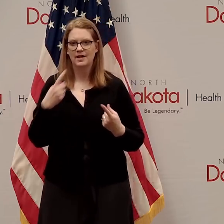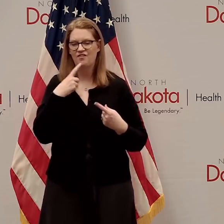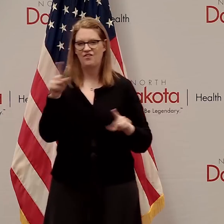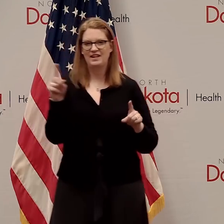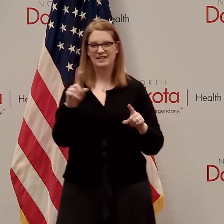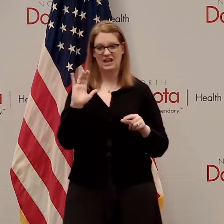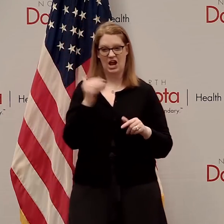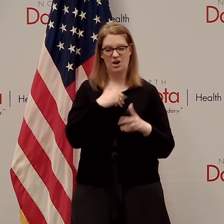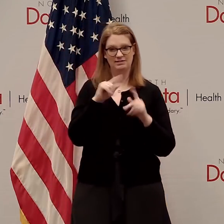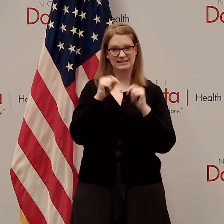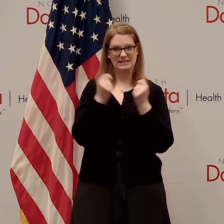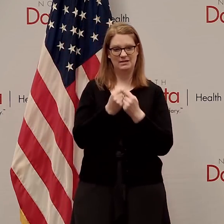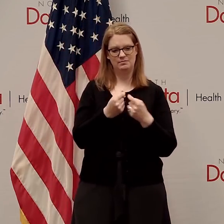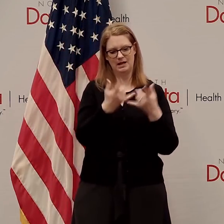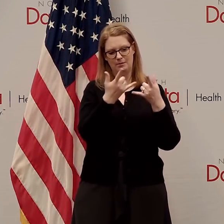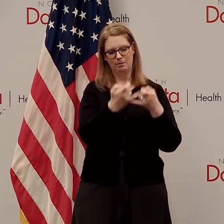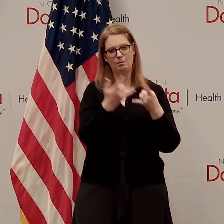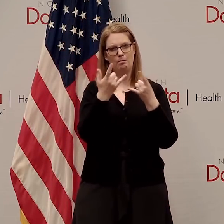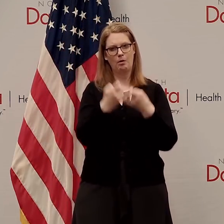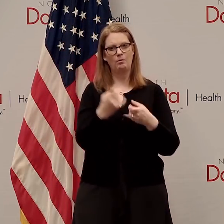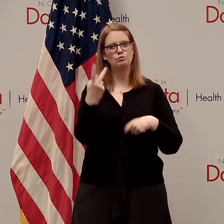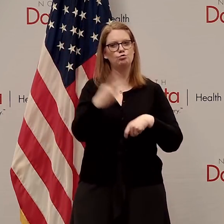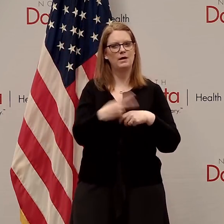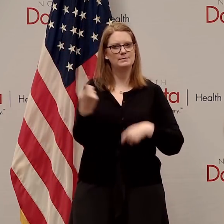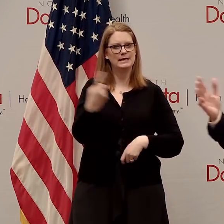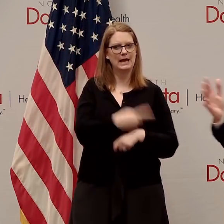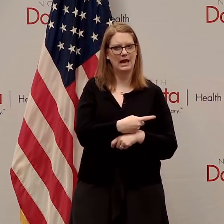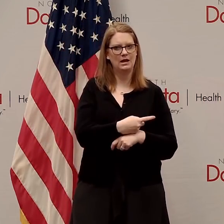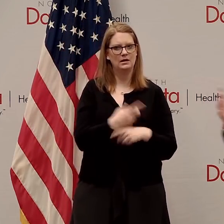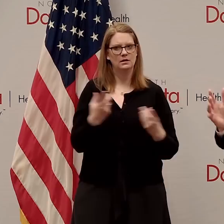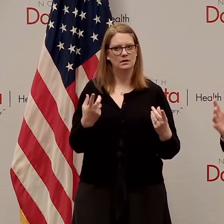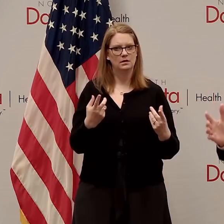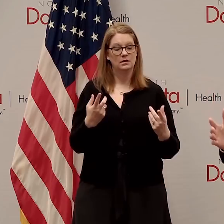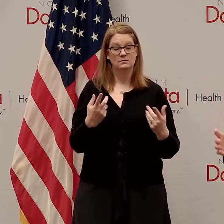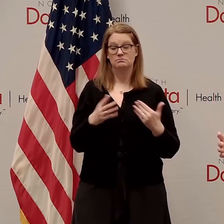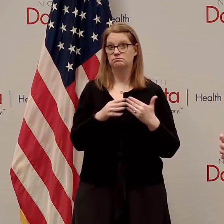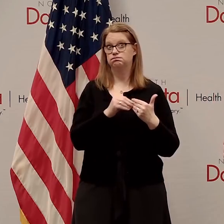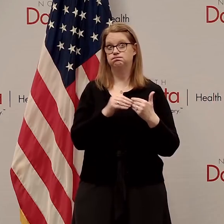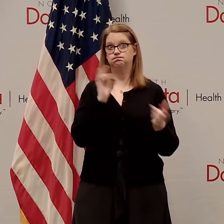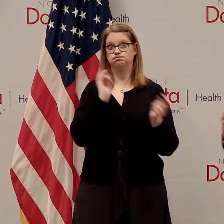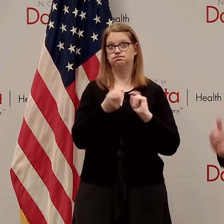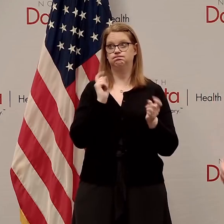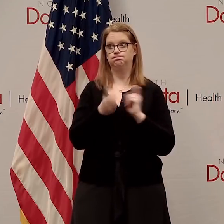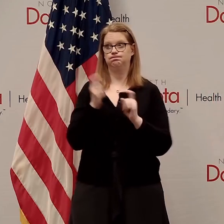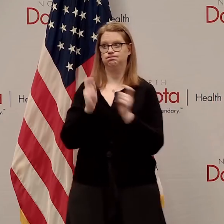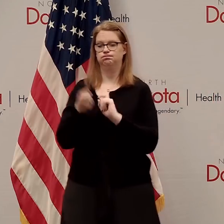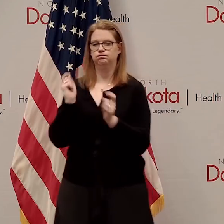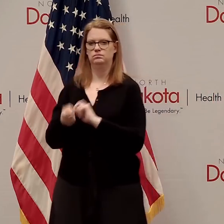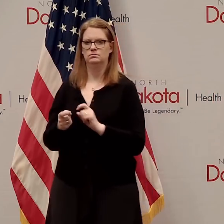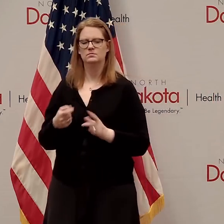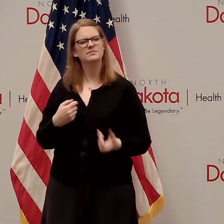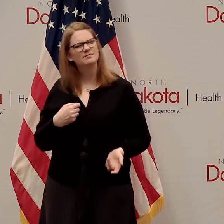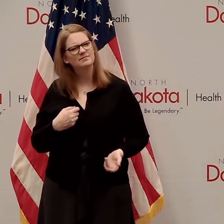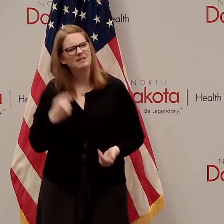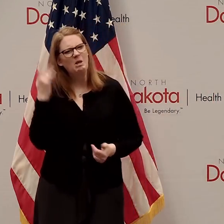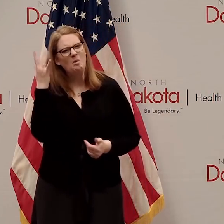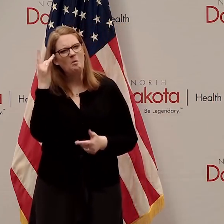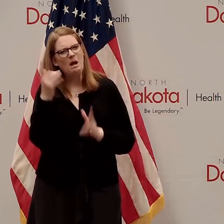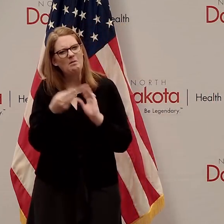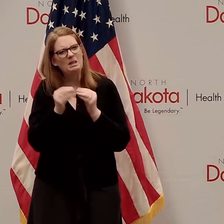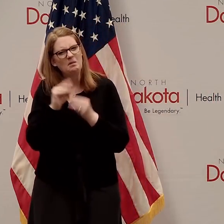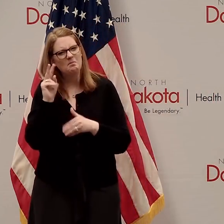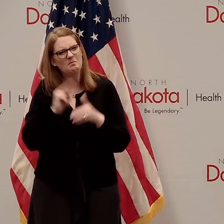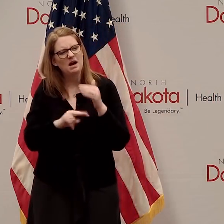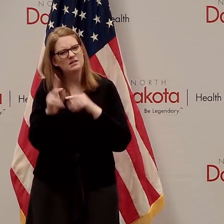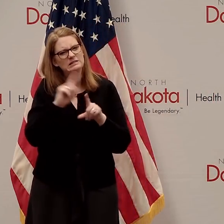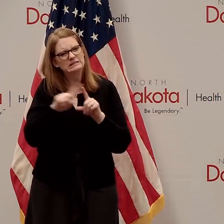twice a day of those models because they're changing, and they have. And you say, well, why would the models produce such wild